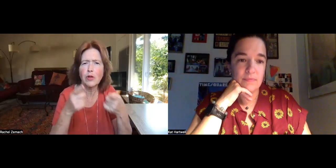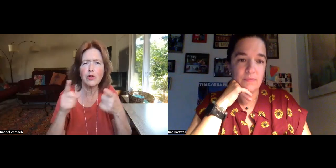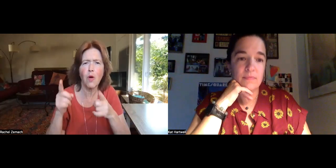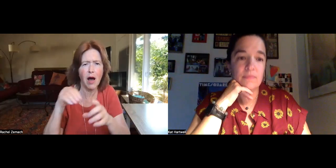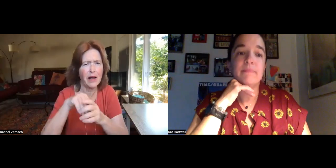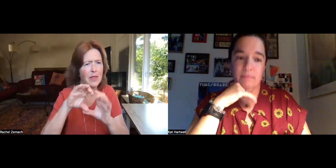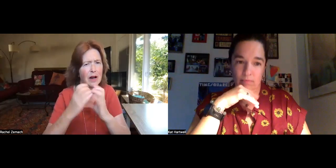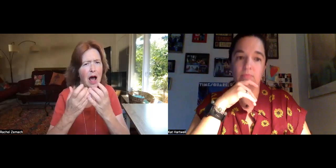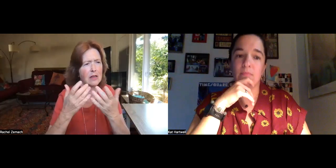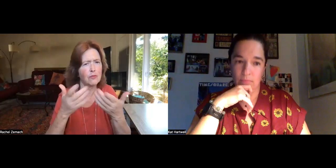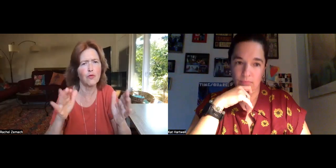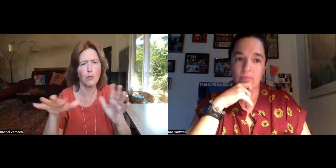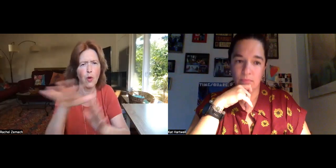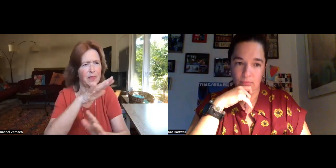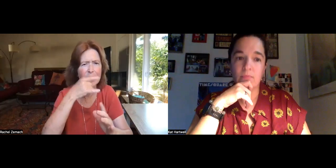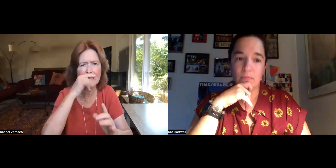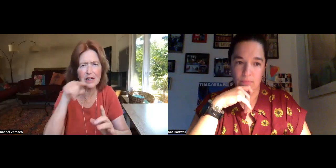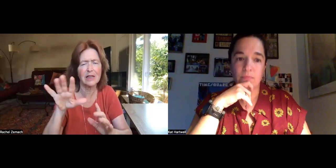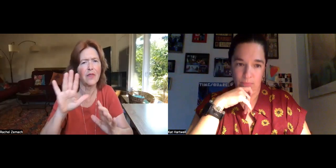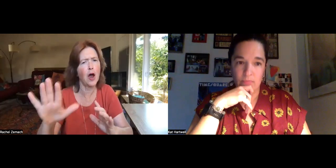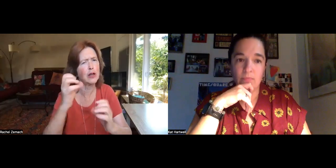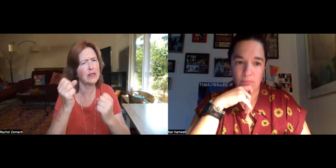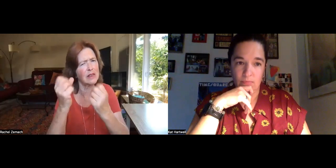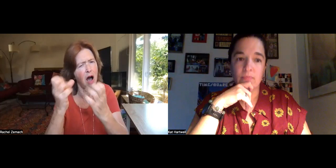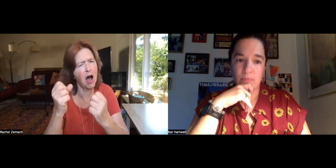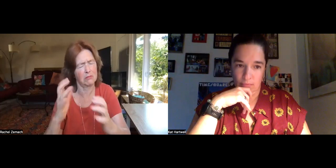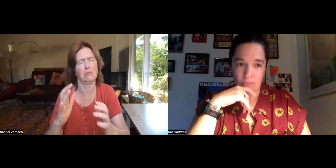teaching with the kids, there are